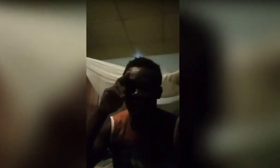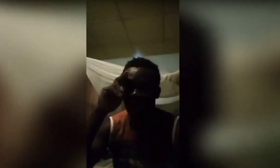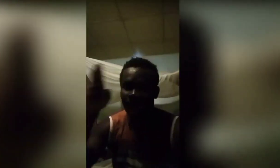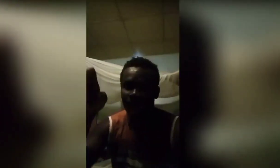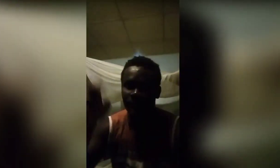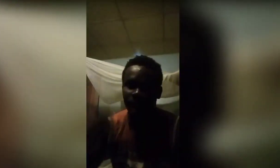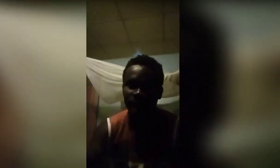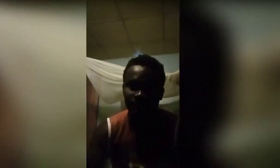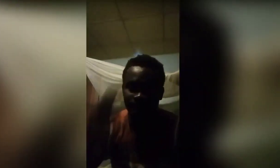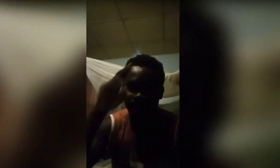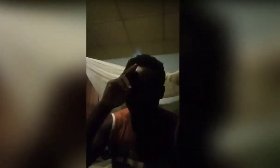Great.